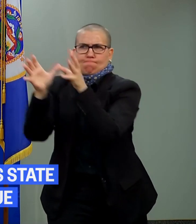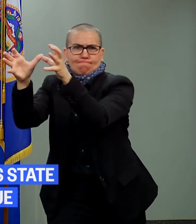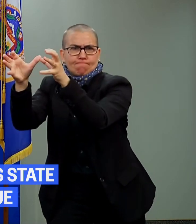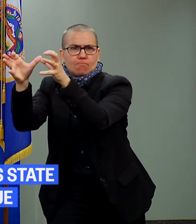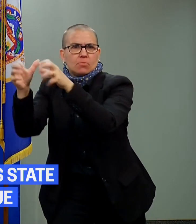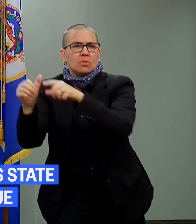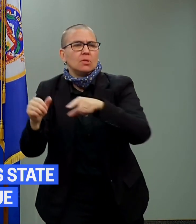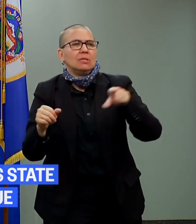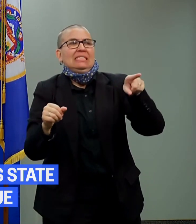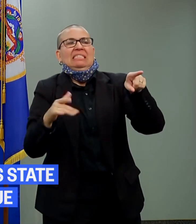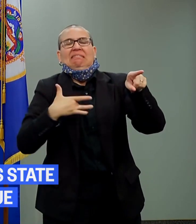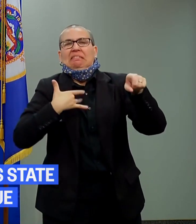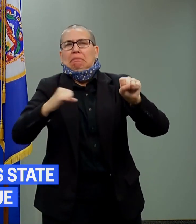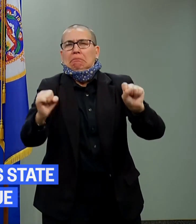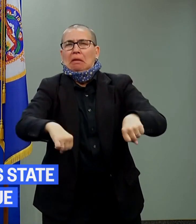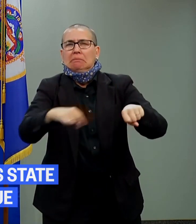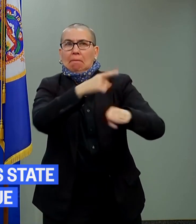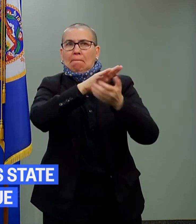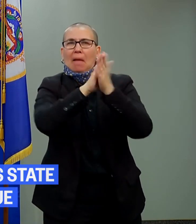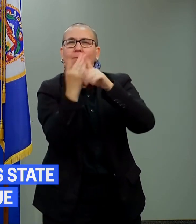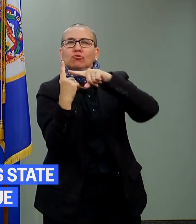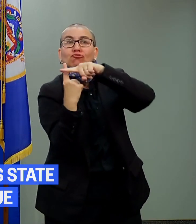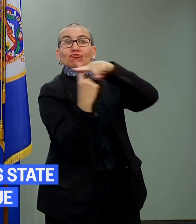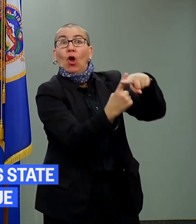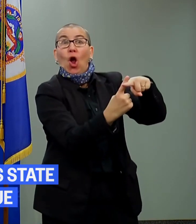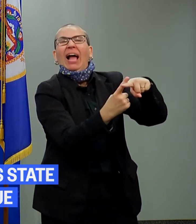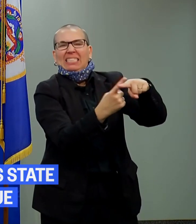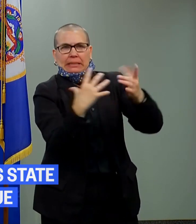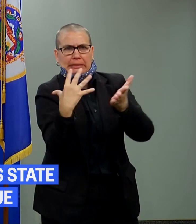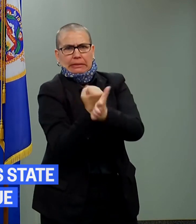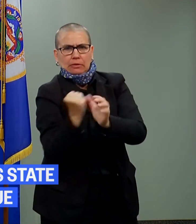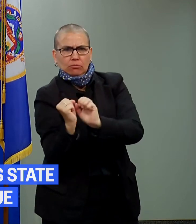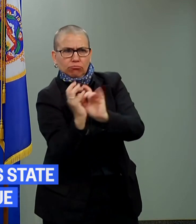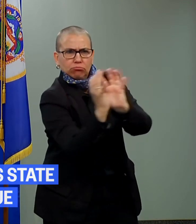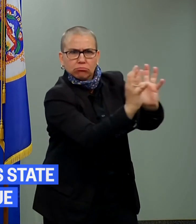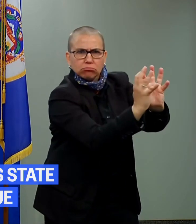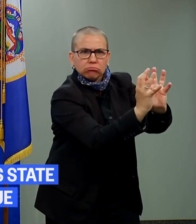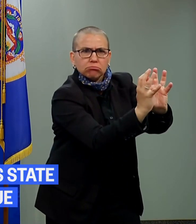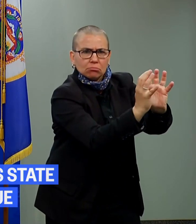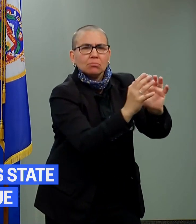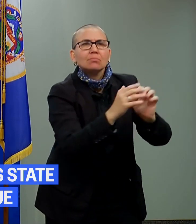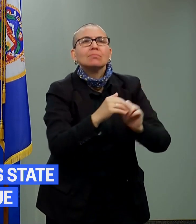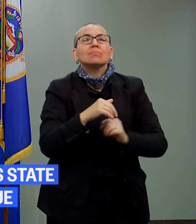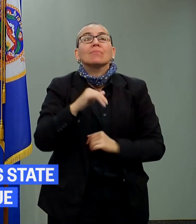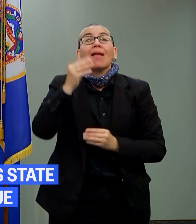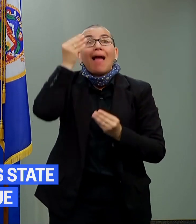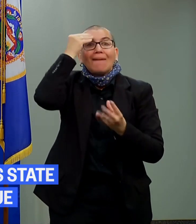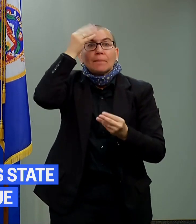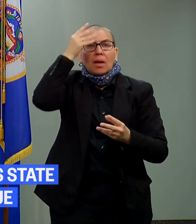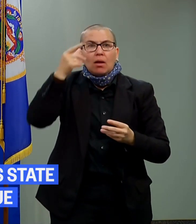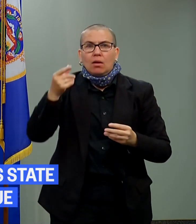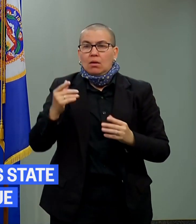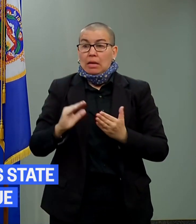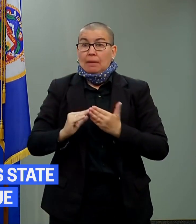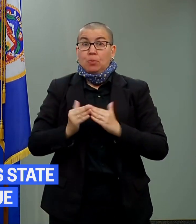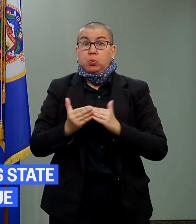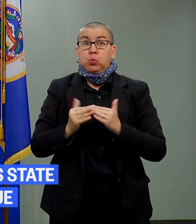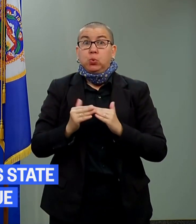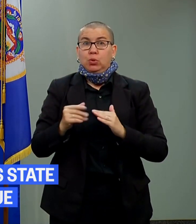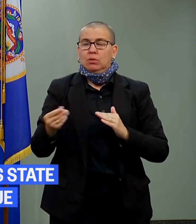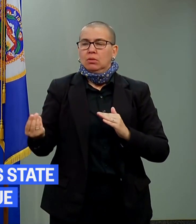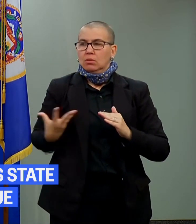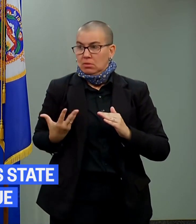intel, we worked with community, and I want to emphasize that, is that we work with community to